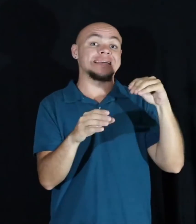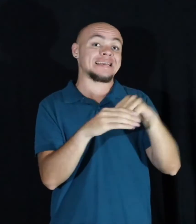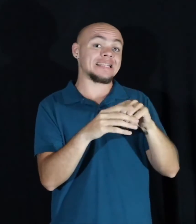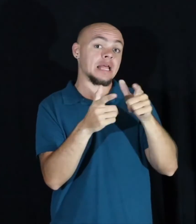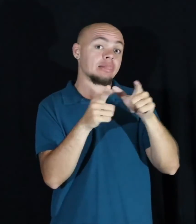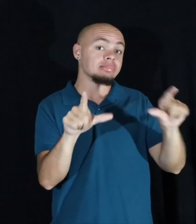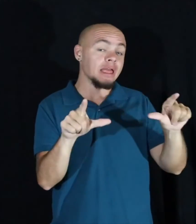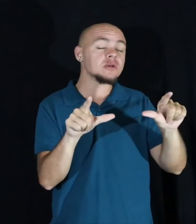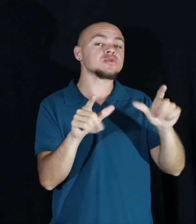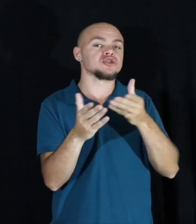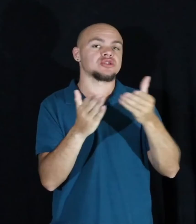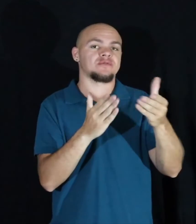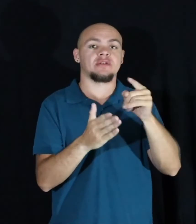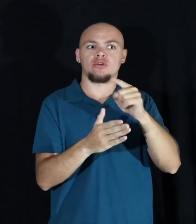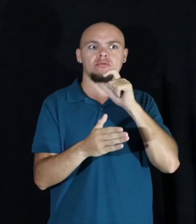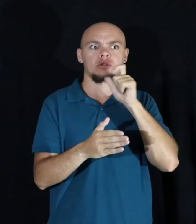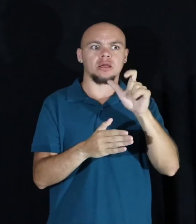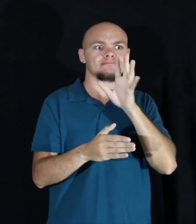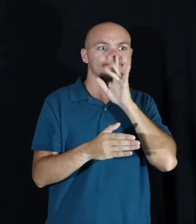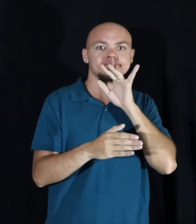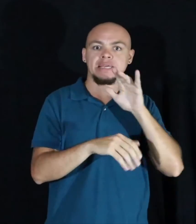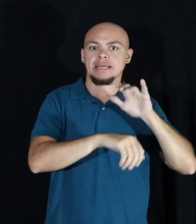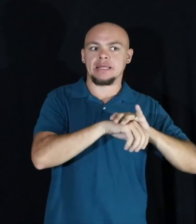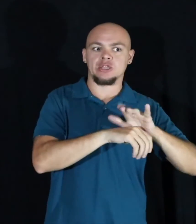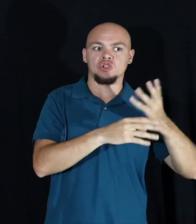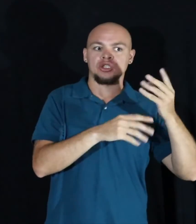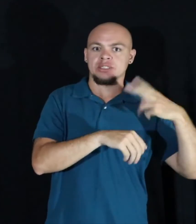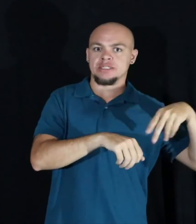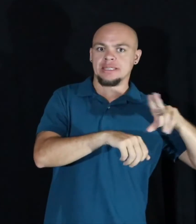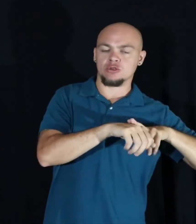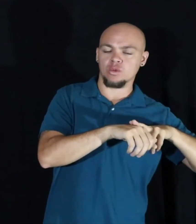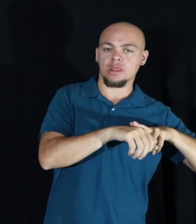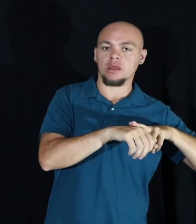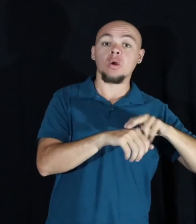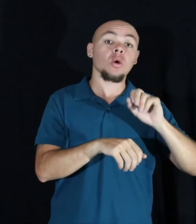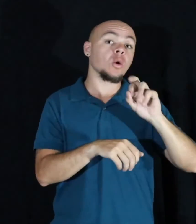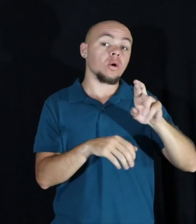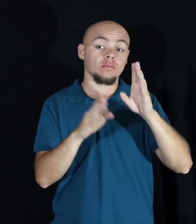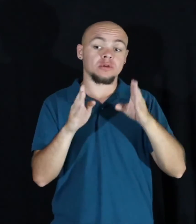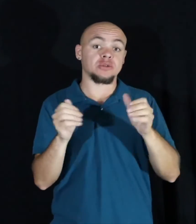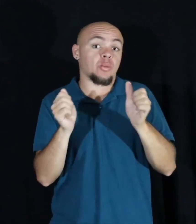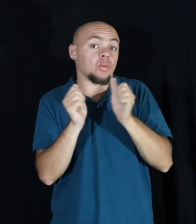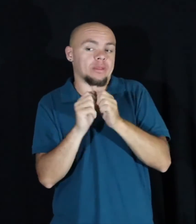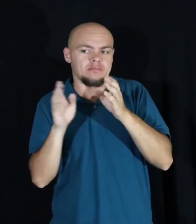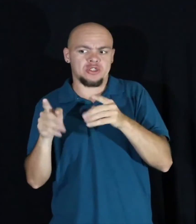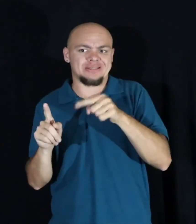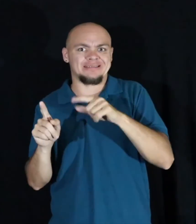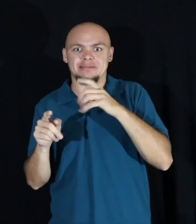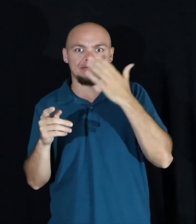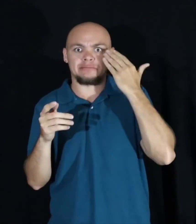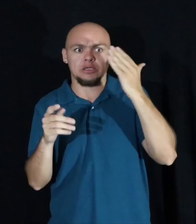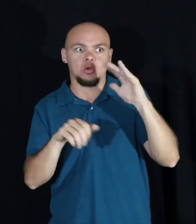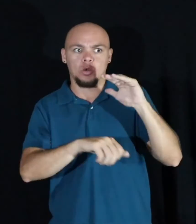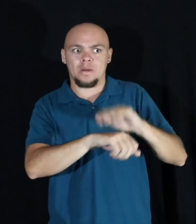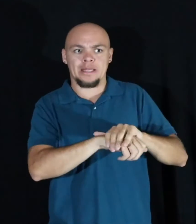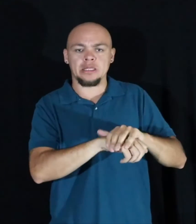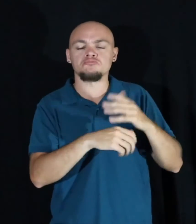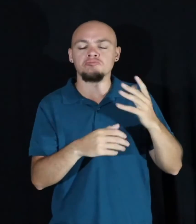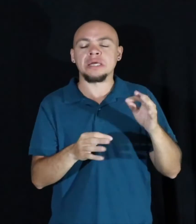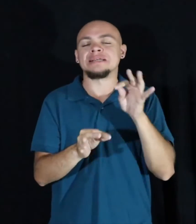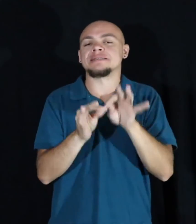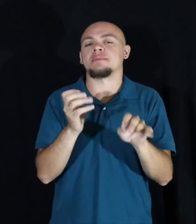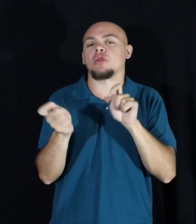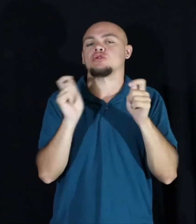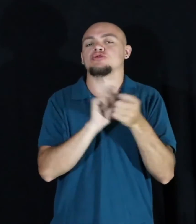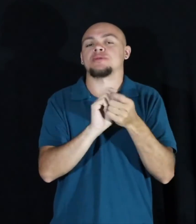services if you are a non-native English speaker or if you're accompanying a non-native English speaker. These simple changes can